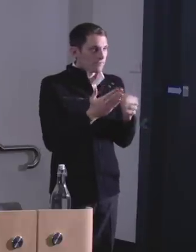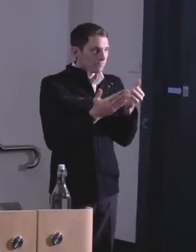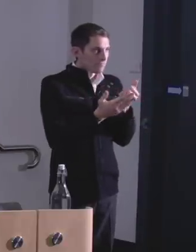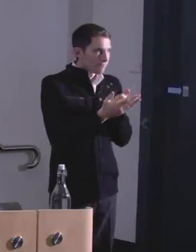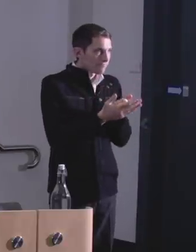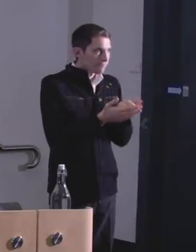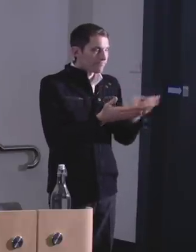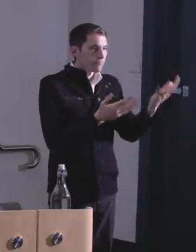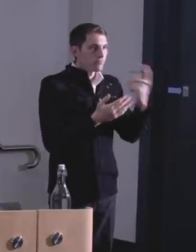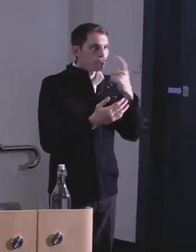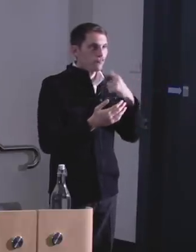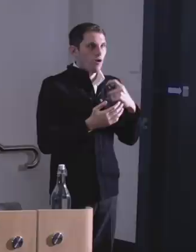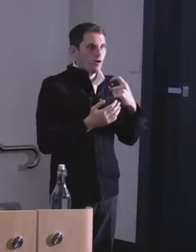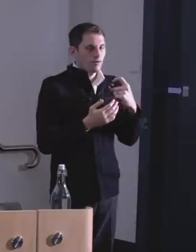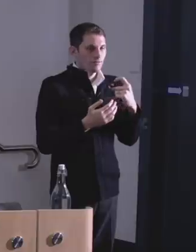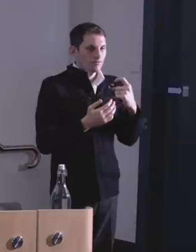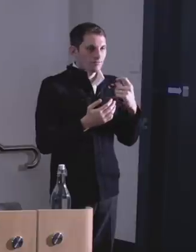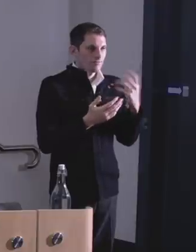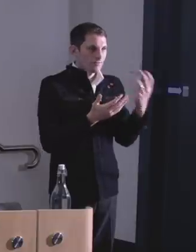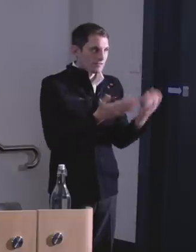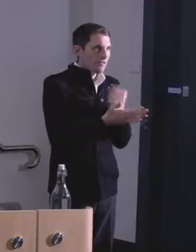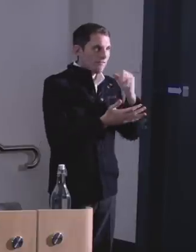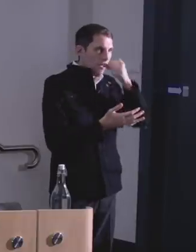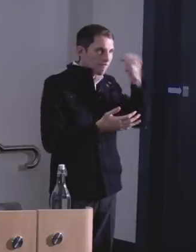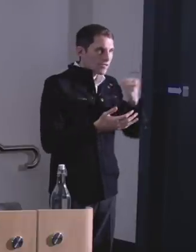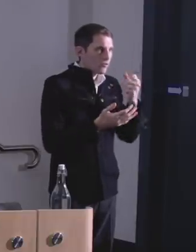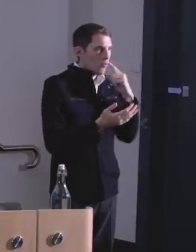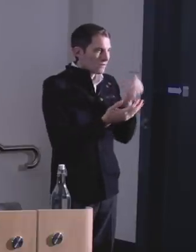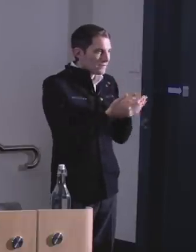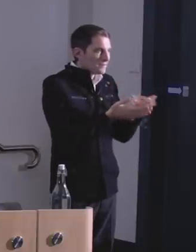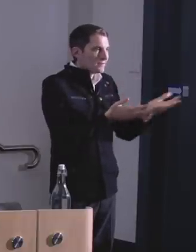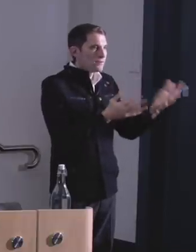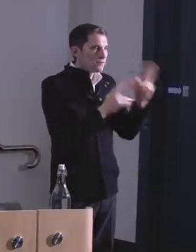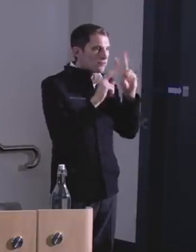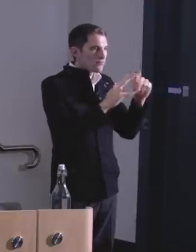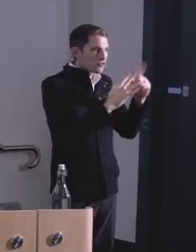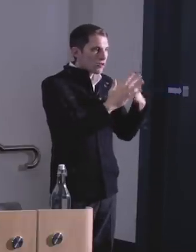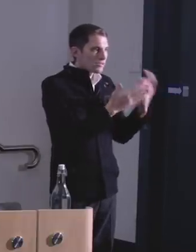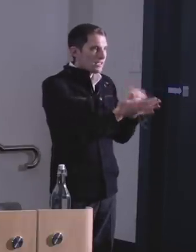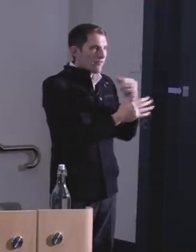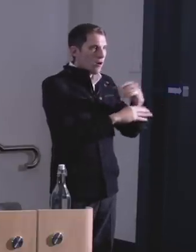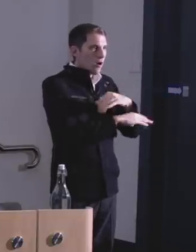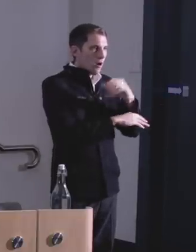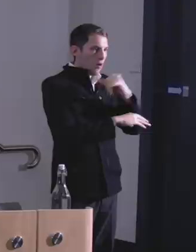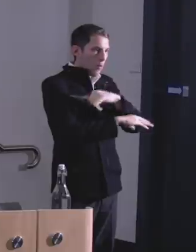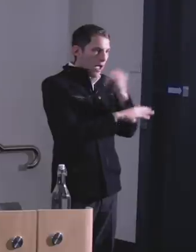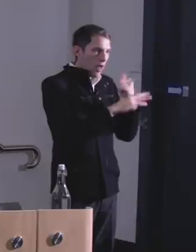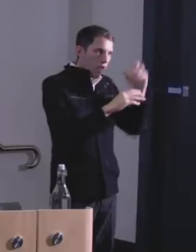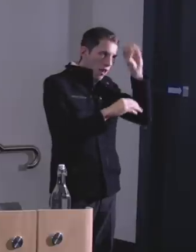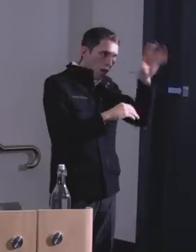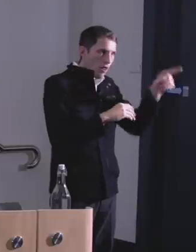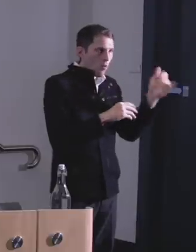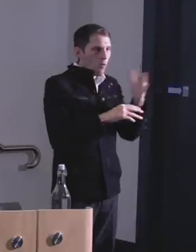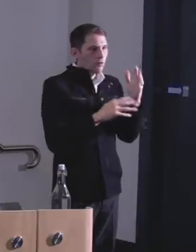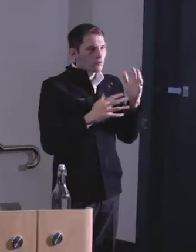saving, you know, the elephants, the whales, the tigers. You know, and